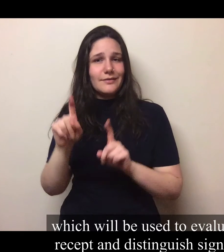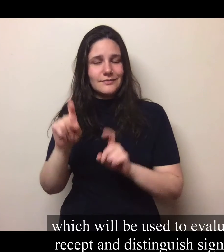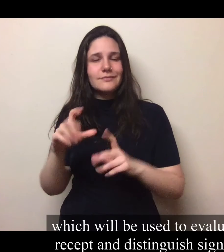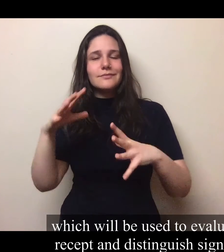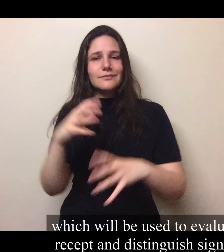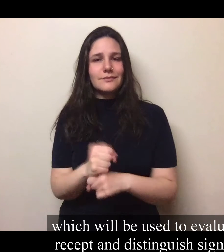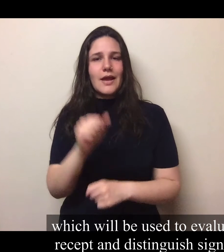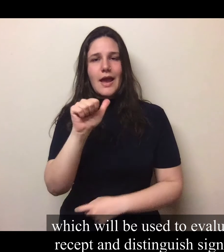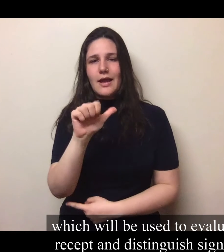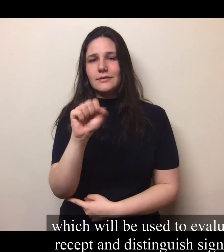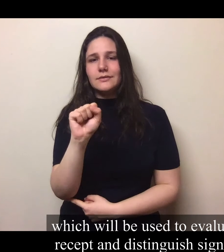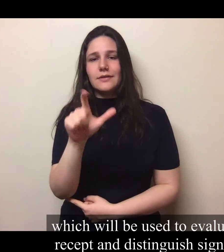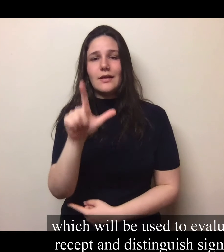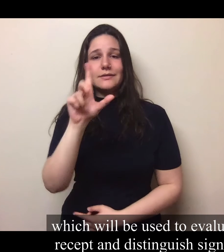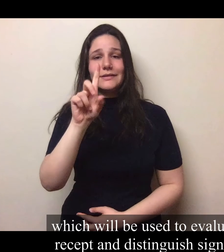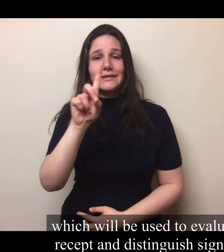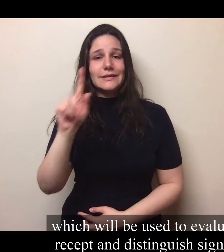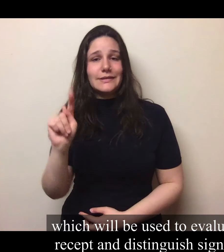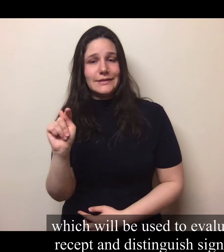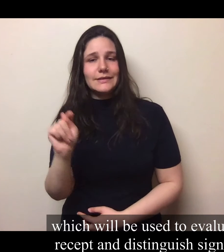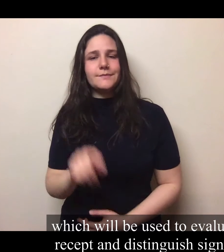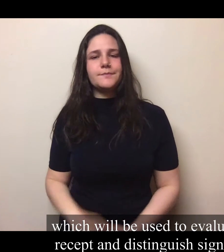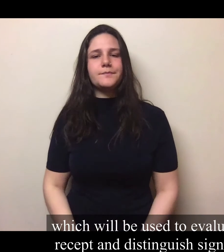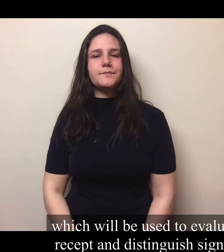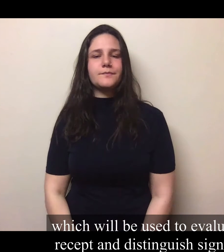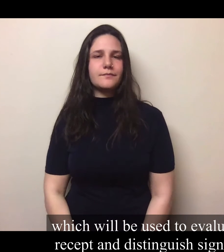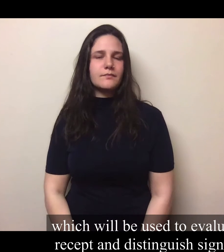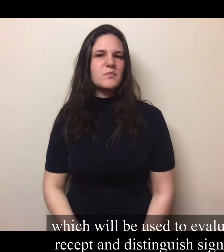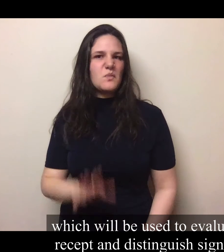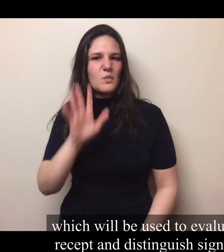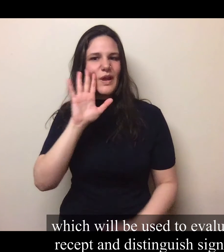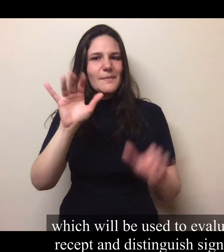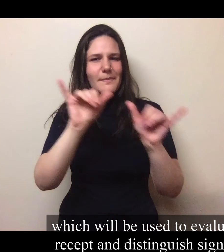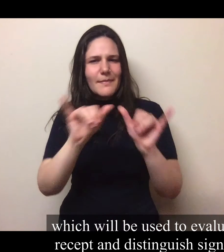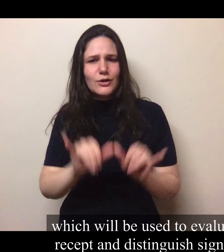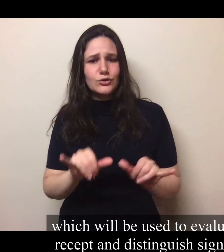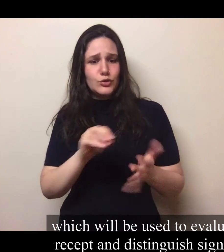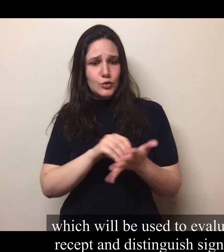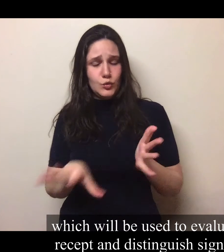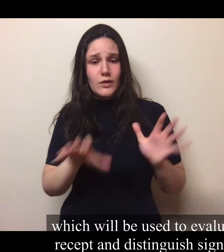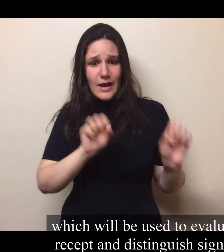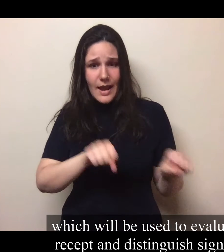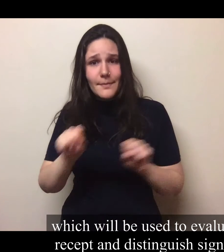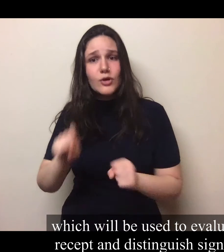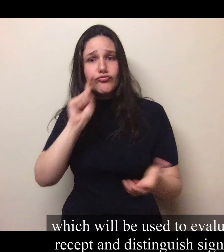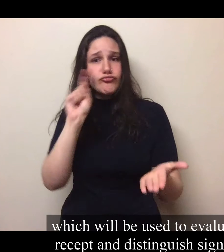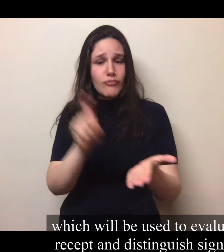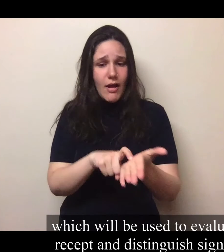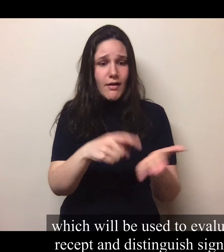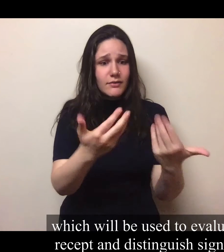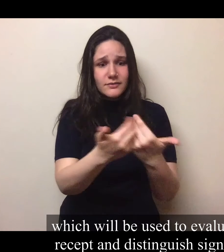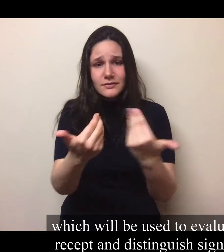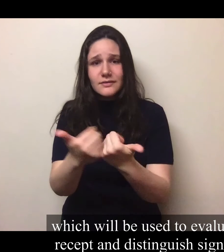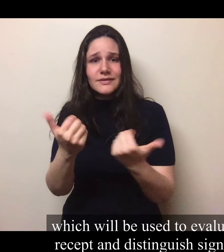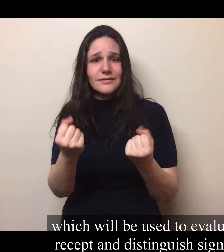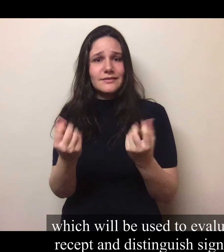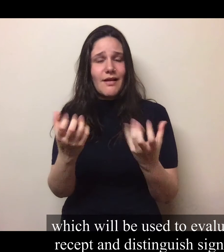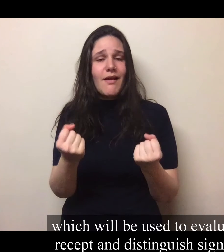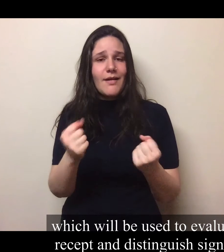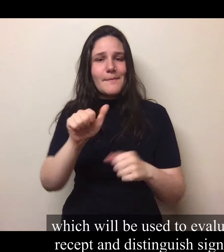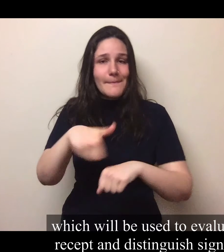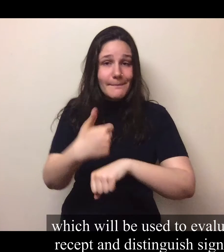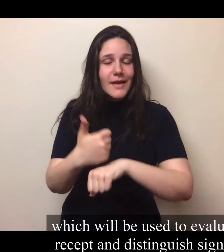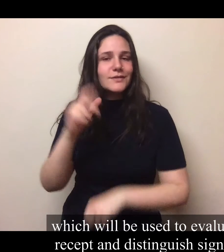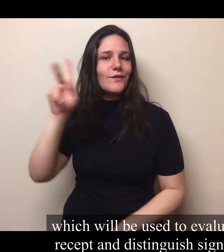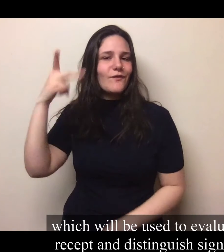which will be used to evaluate whether participants can recept and distinguish signs in